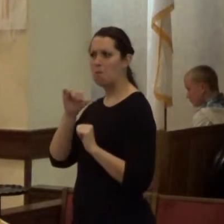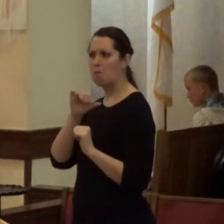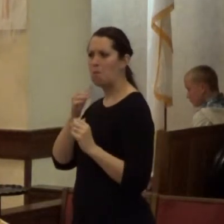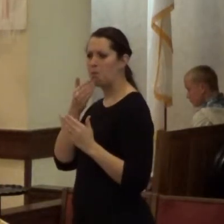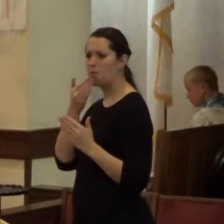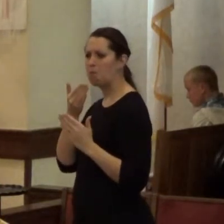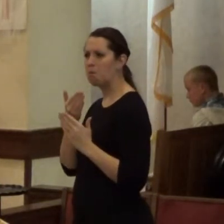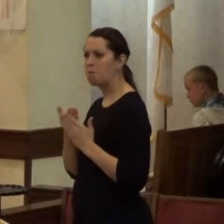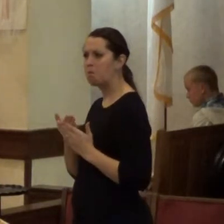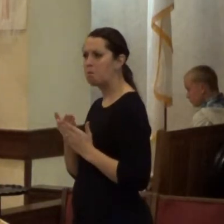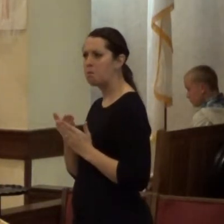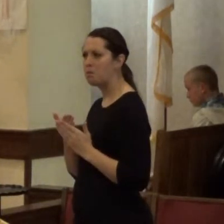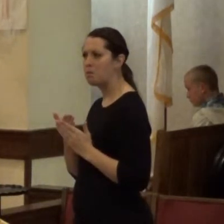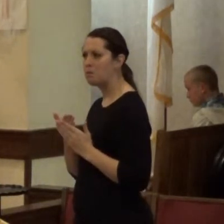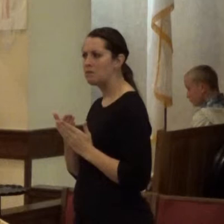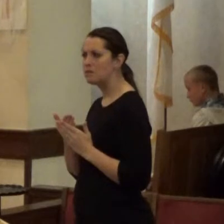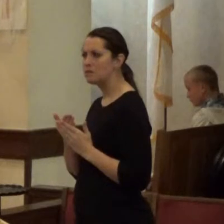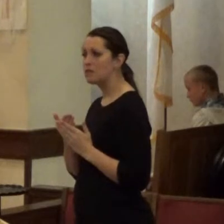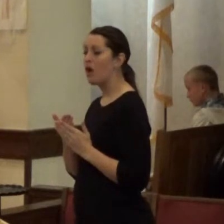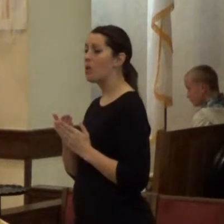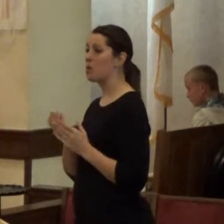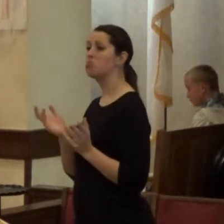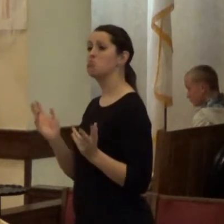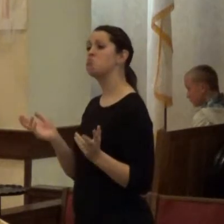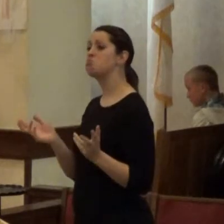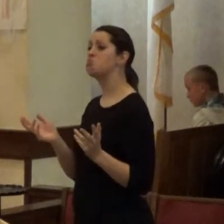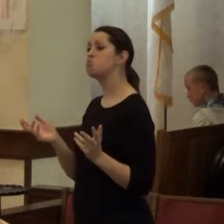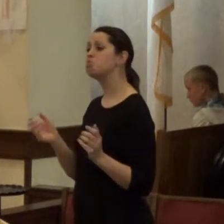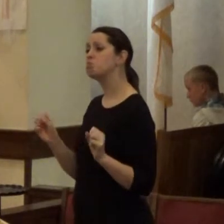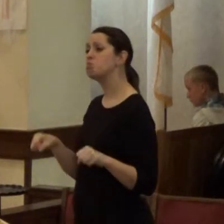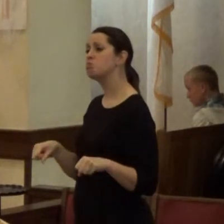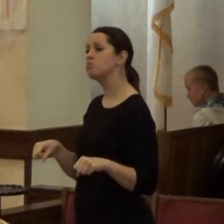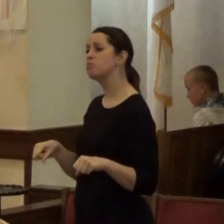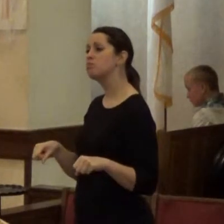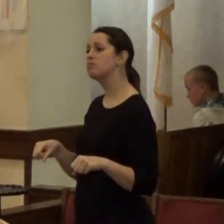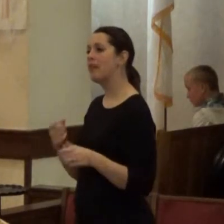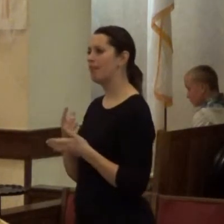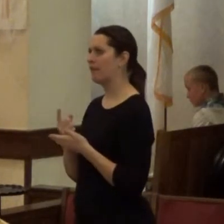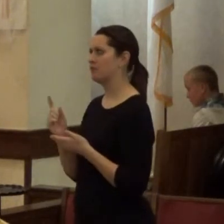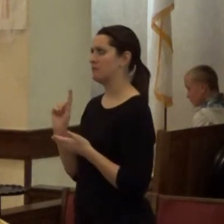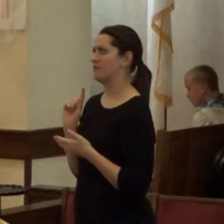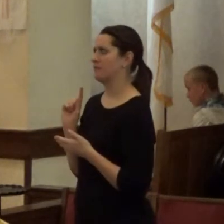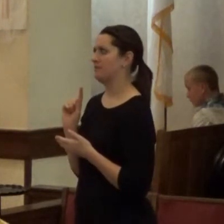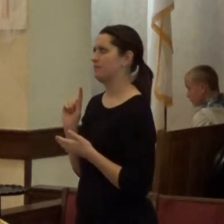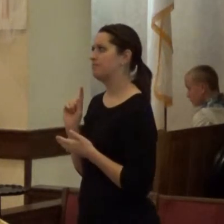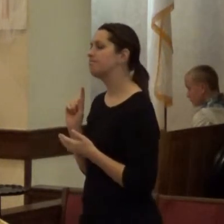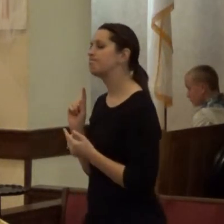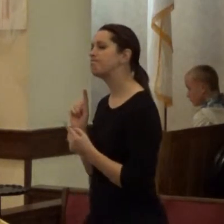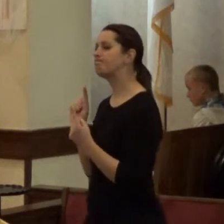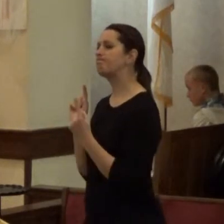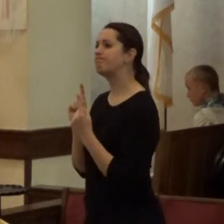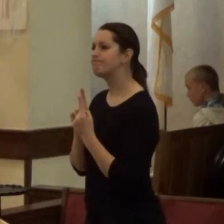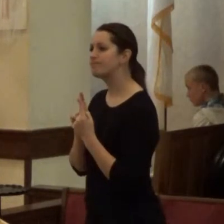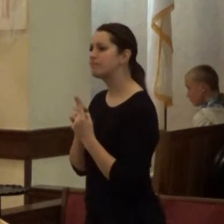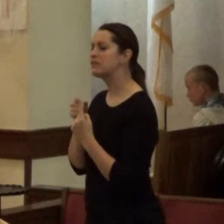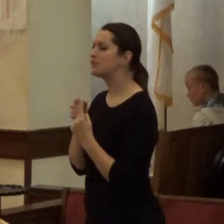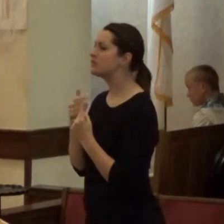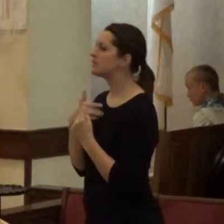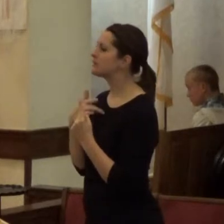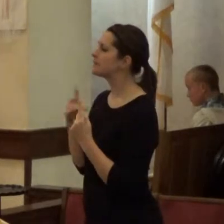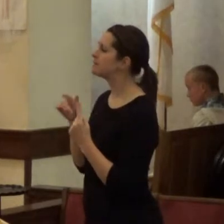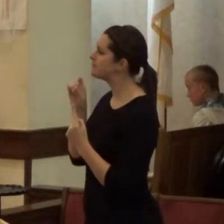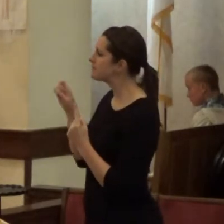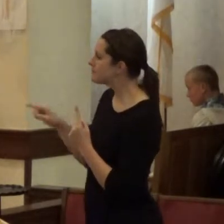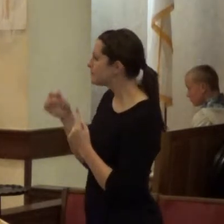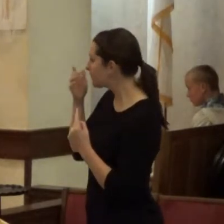enough for a visit. And I just saw him last week, and when we talk, he usually asks